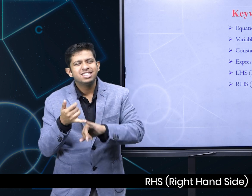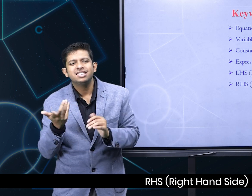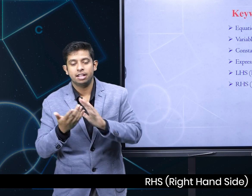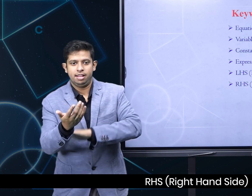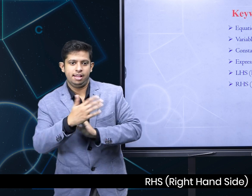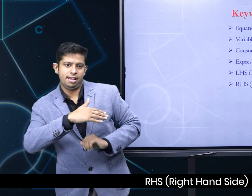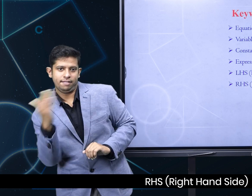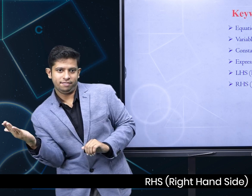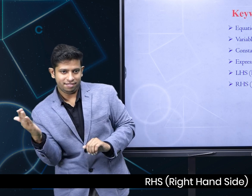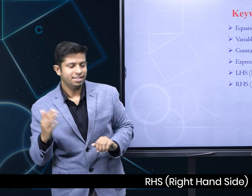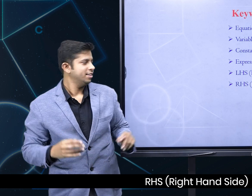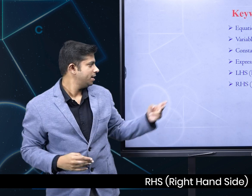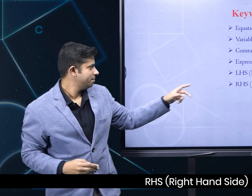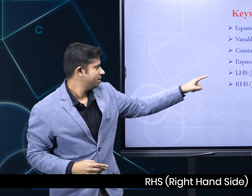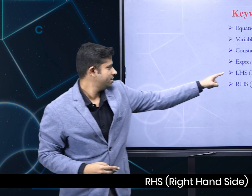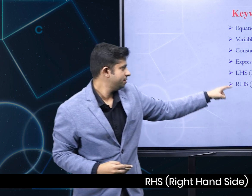RHS, right hand side,